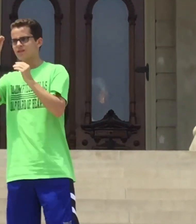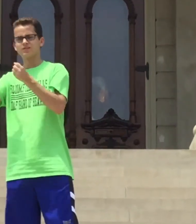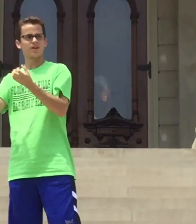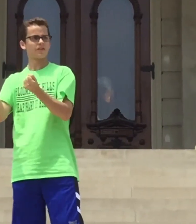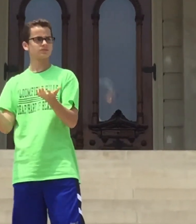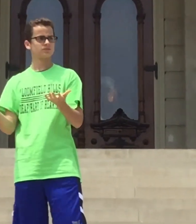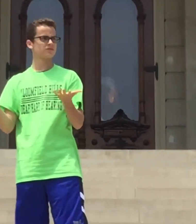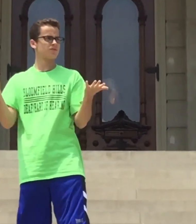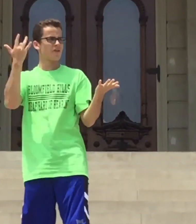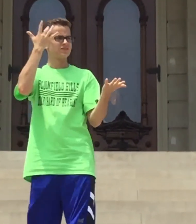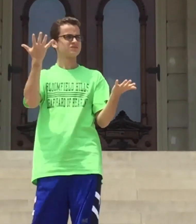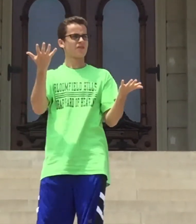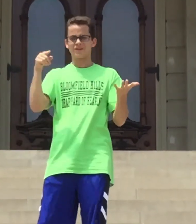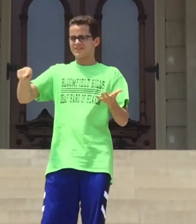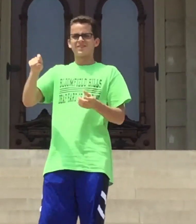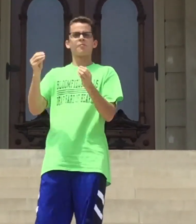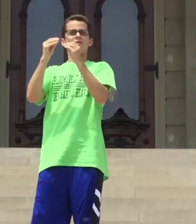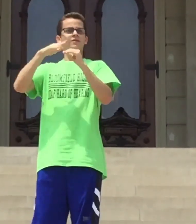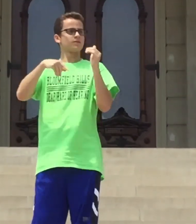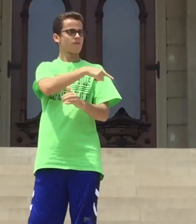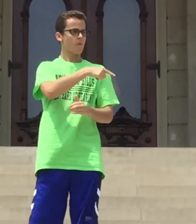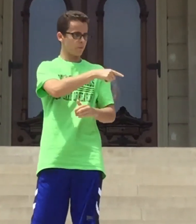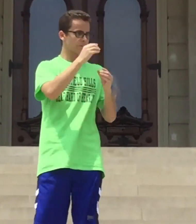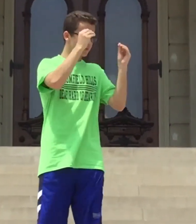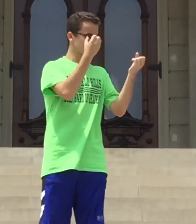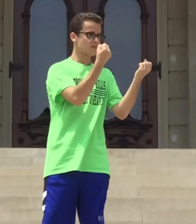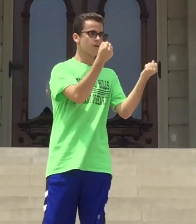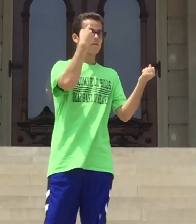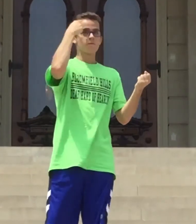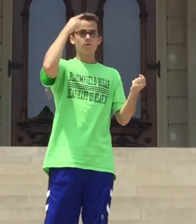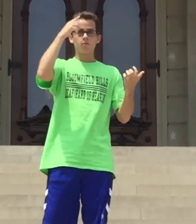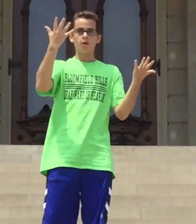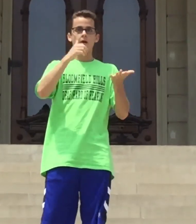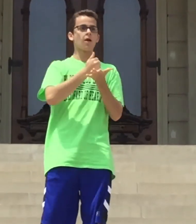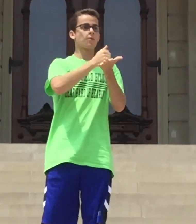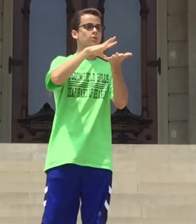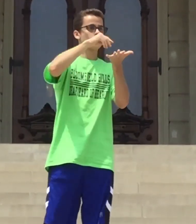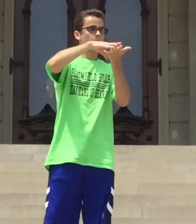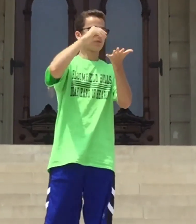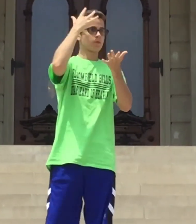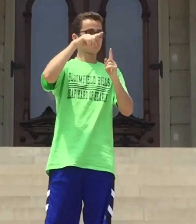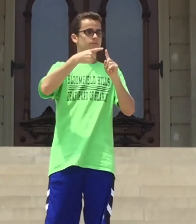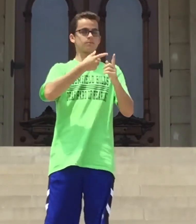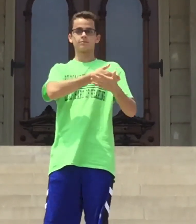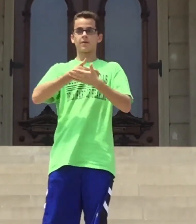language because it helps with language acquisition. Yet when deaf babies are born, they're told not to because it'll stop language acquisition.